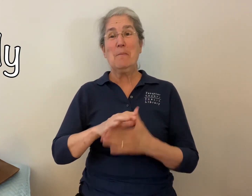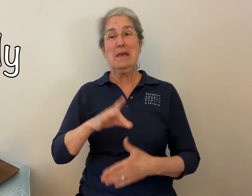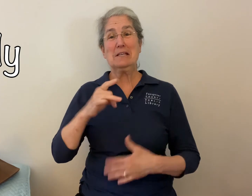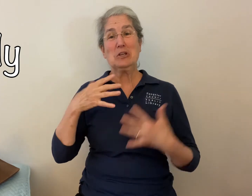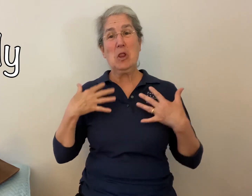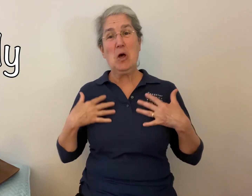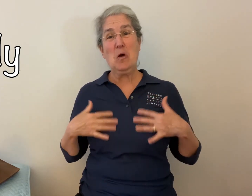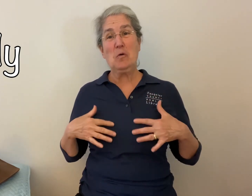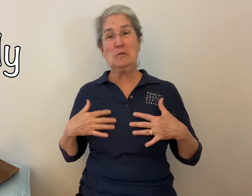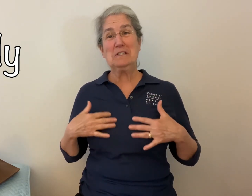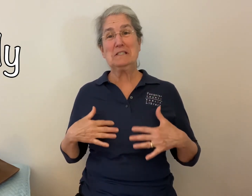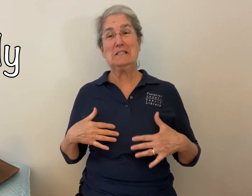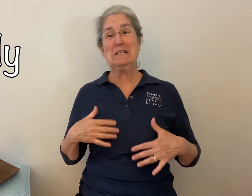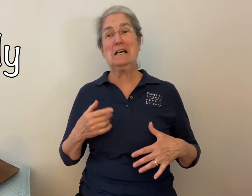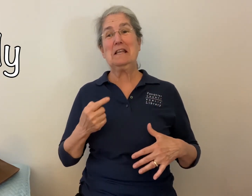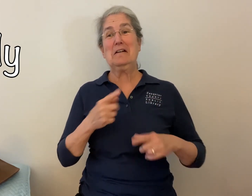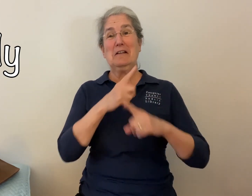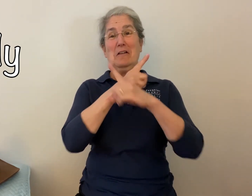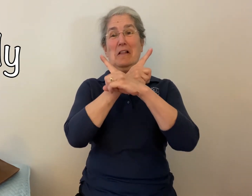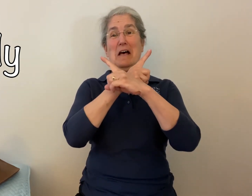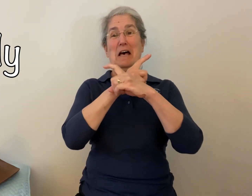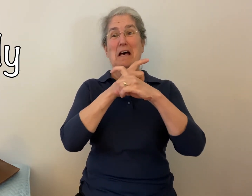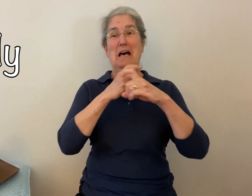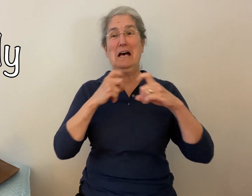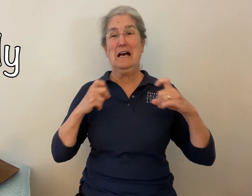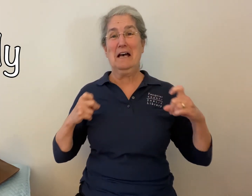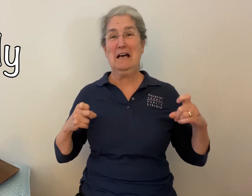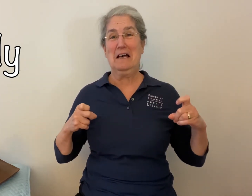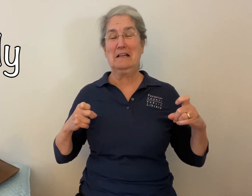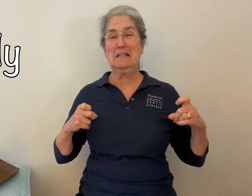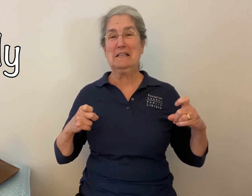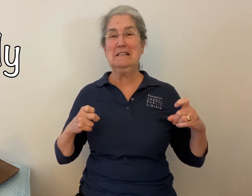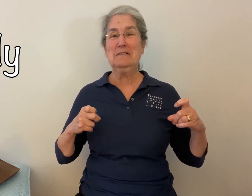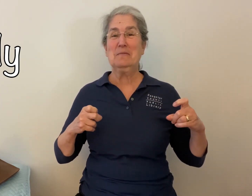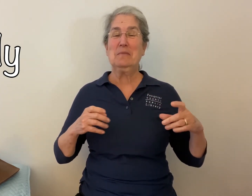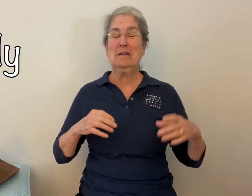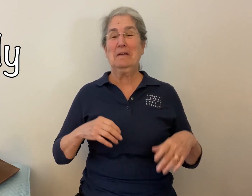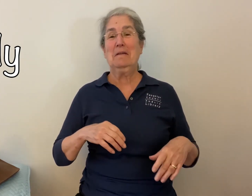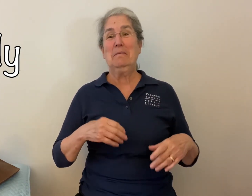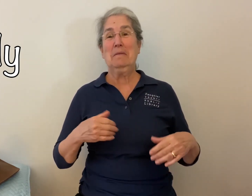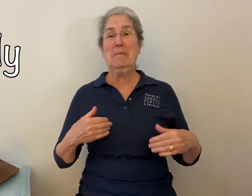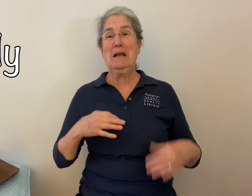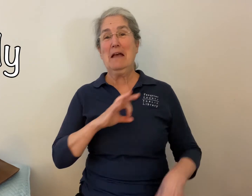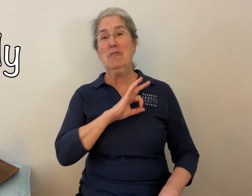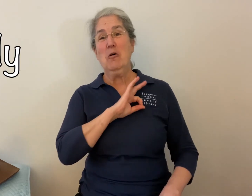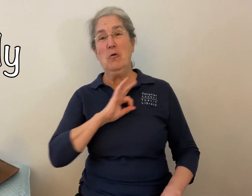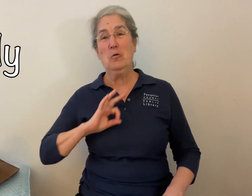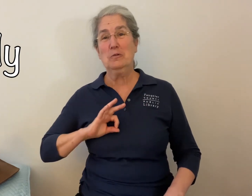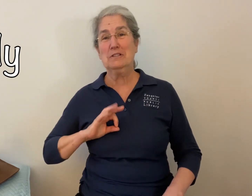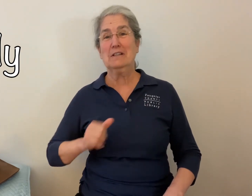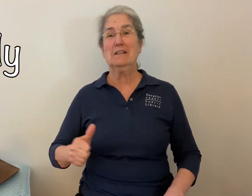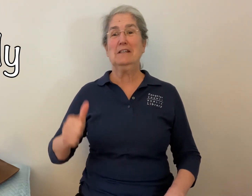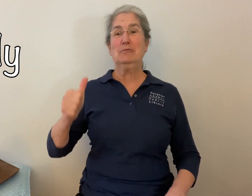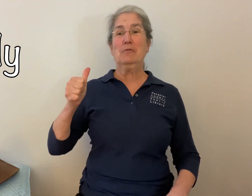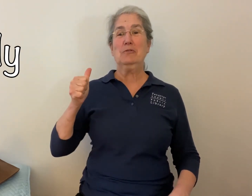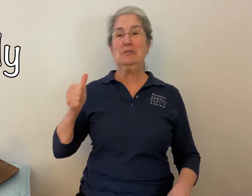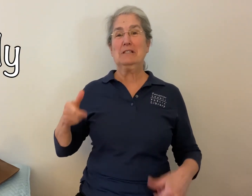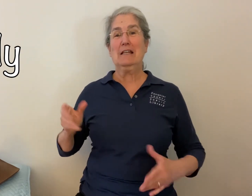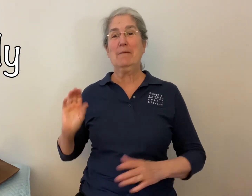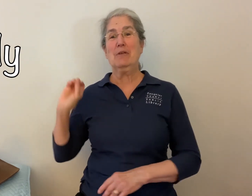picks clothes that are a little ugly. They might have holes. He refuses to let me throw